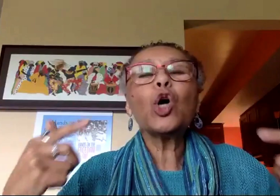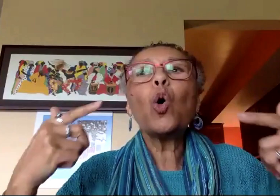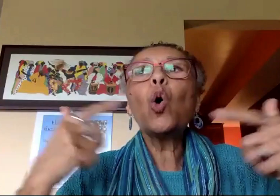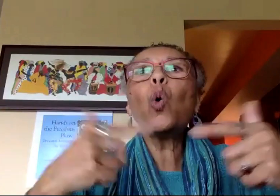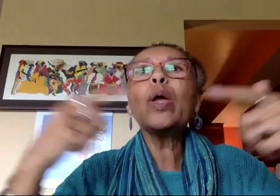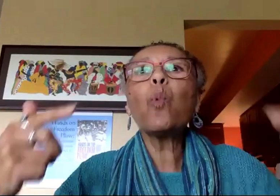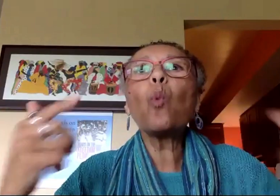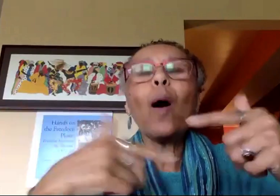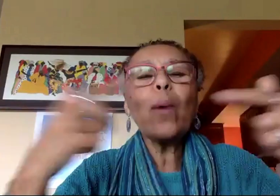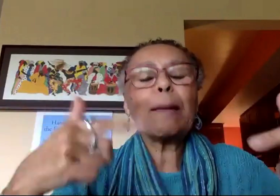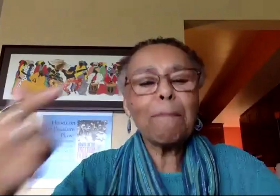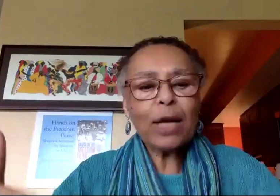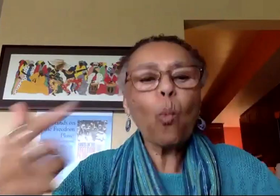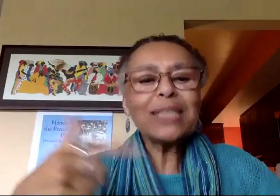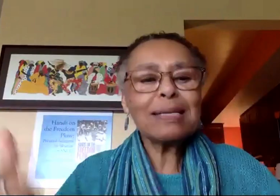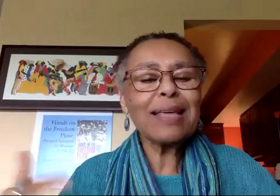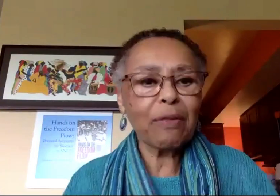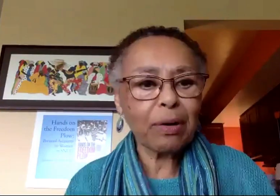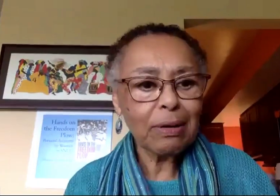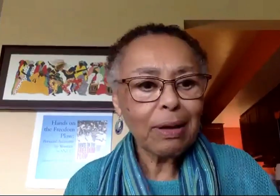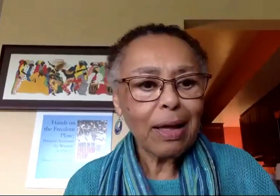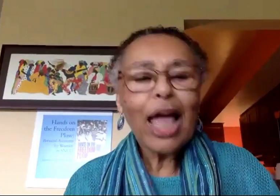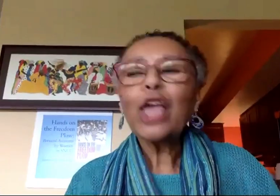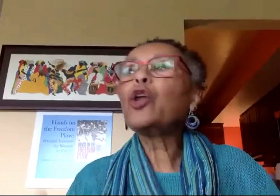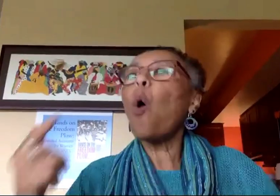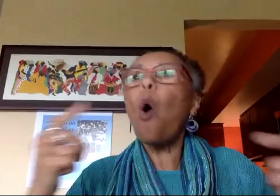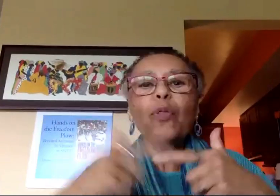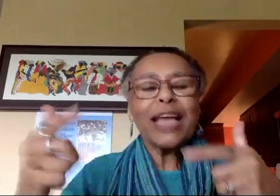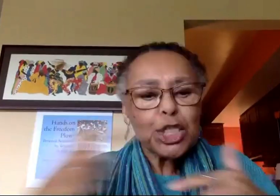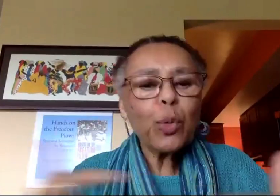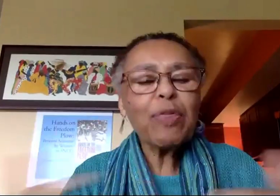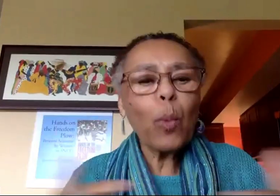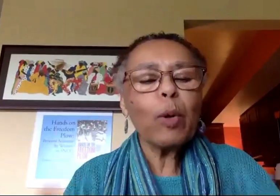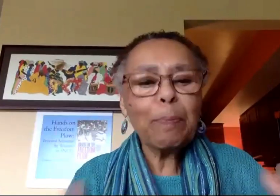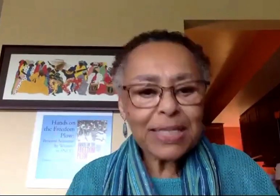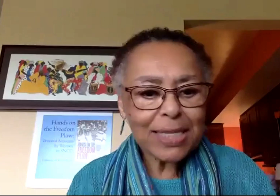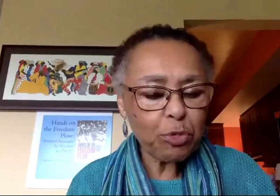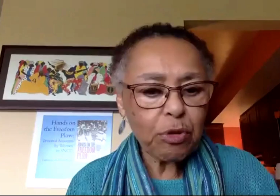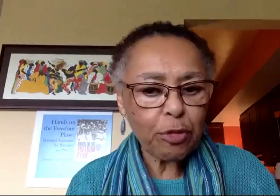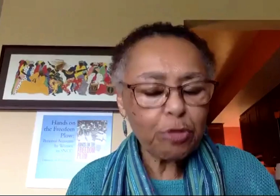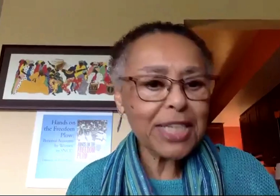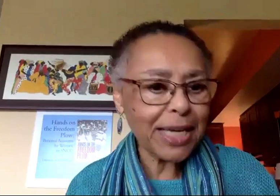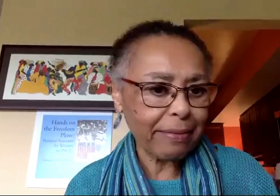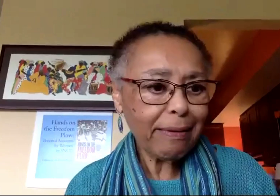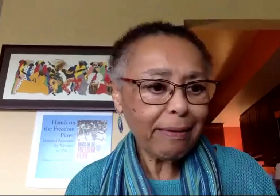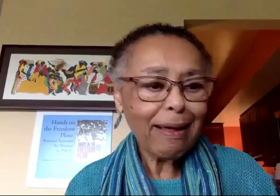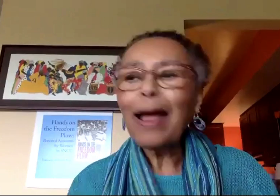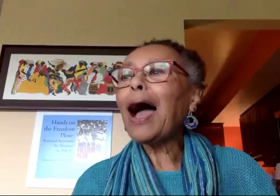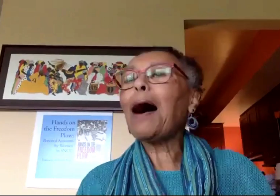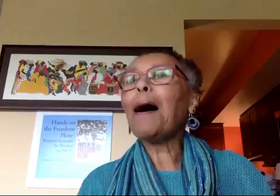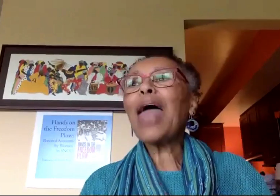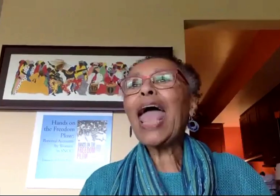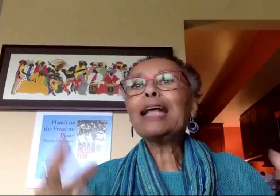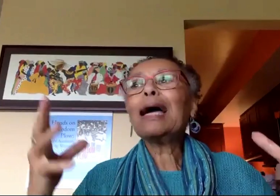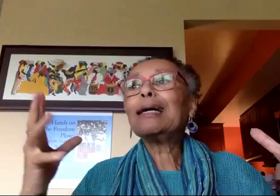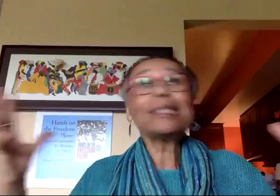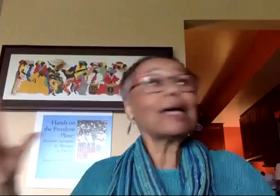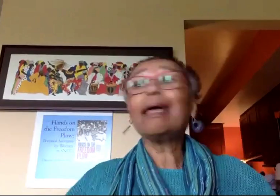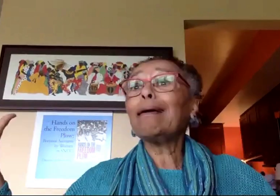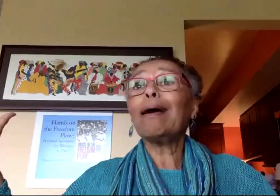us who we were, what we had meant one to the other. All the history that we had been through together.